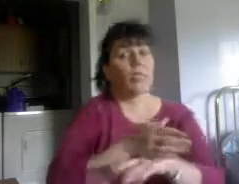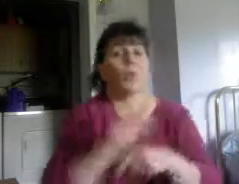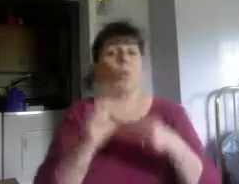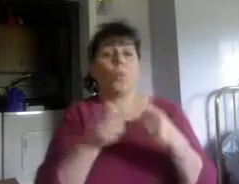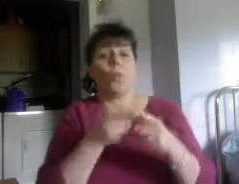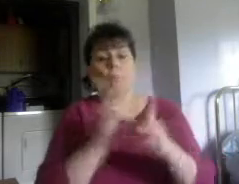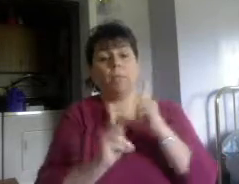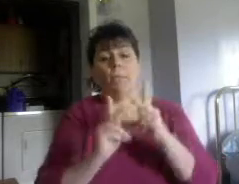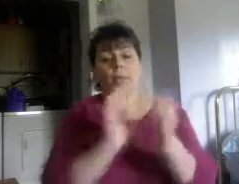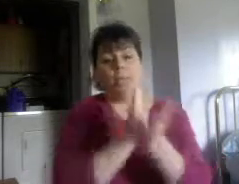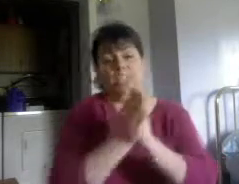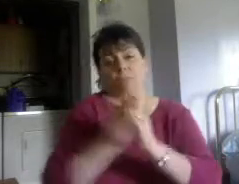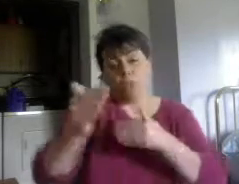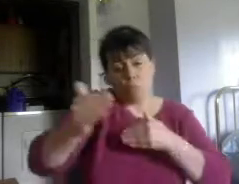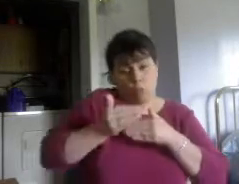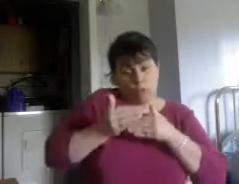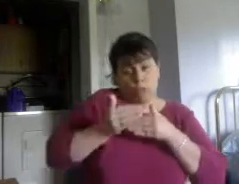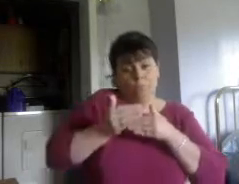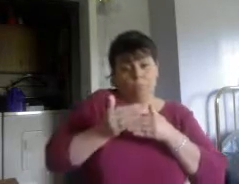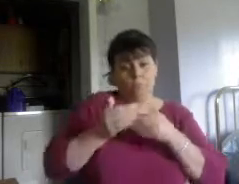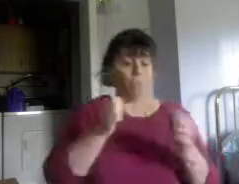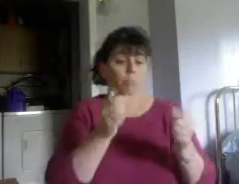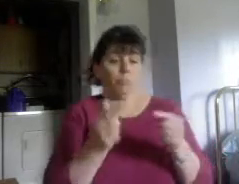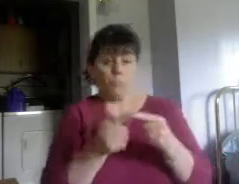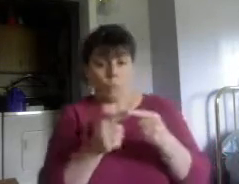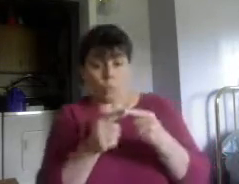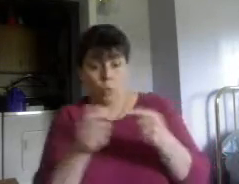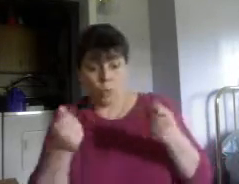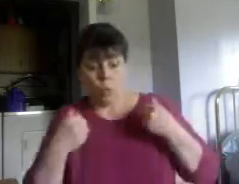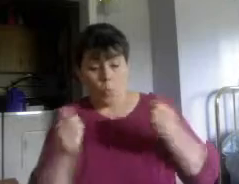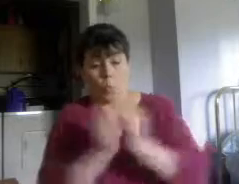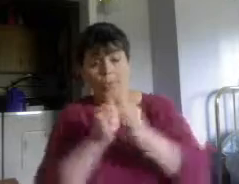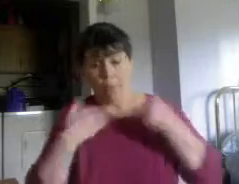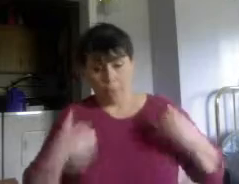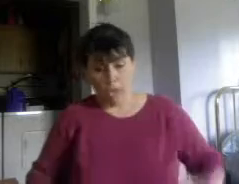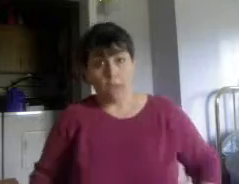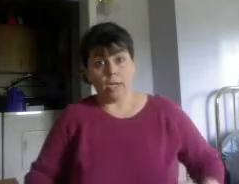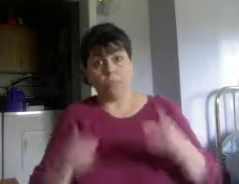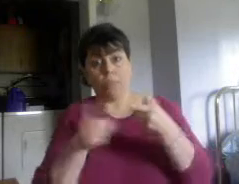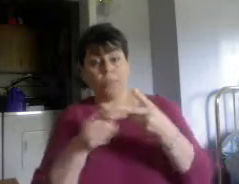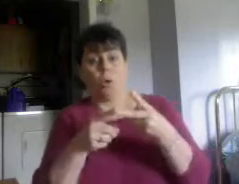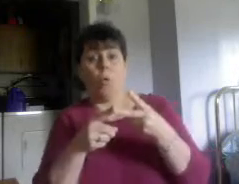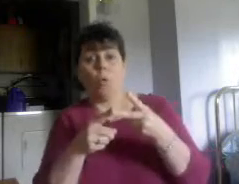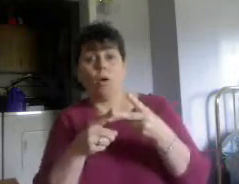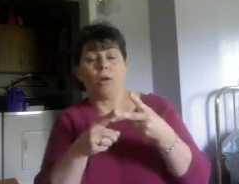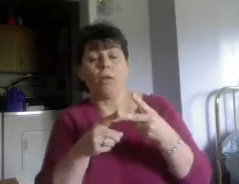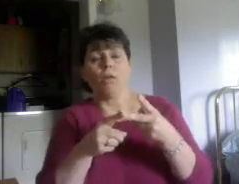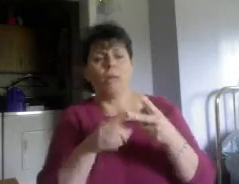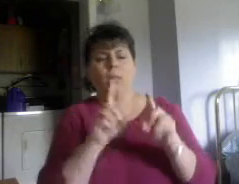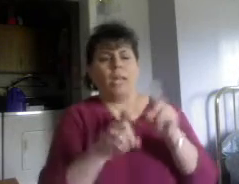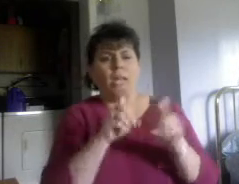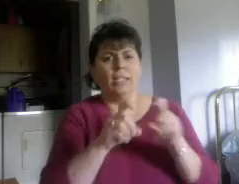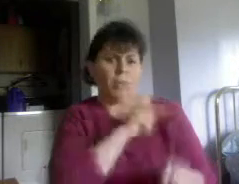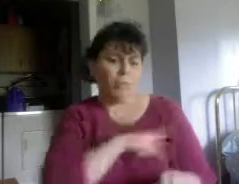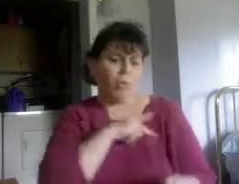comment. And kids often find themselves wanting to say, get out of my face, or mind your own business.